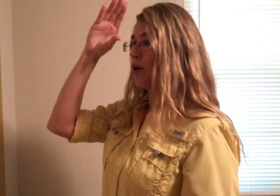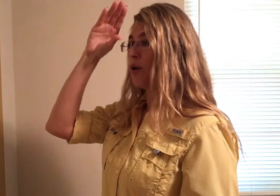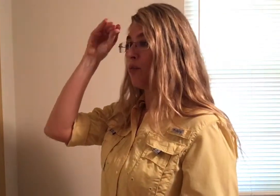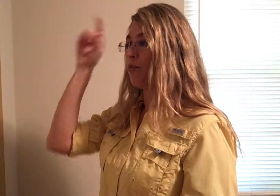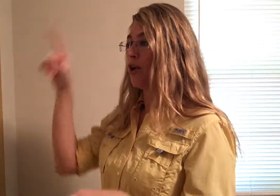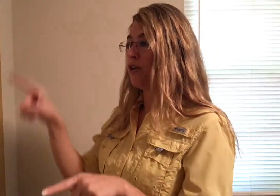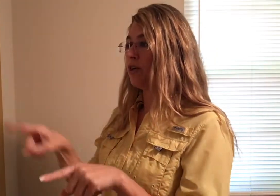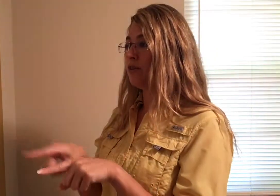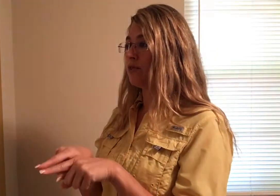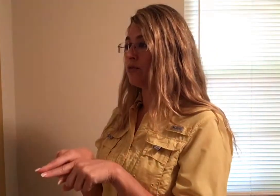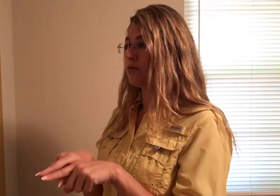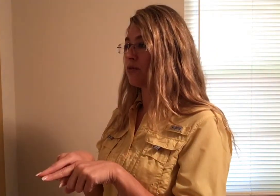Brother,